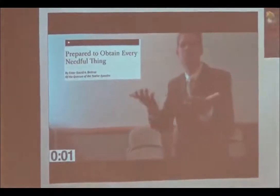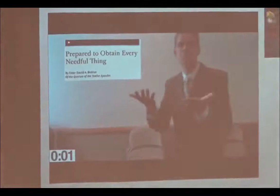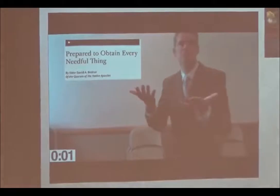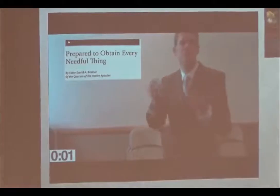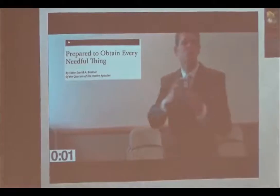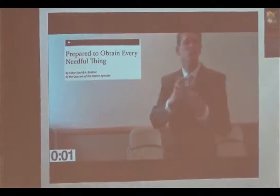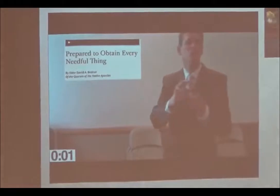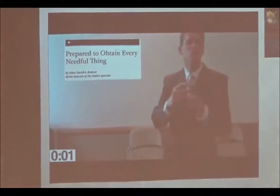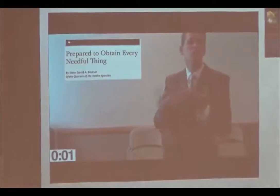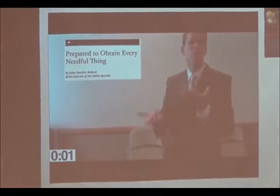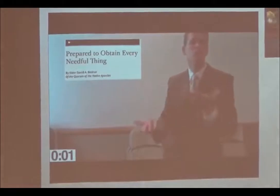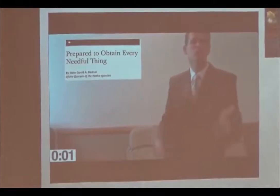What does this word mean?